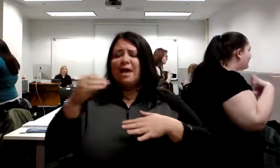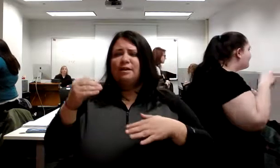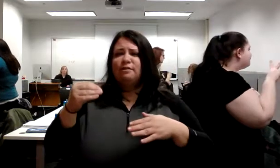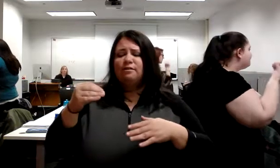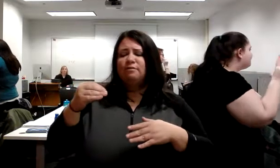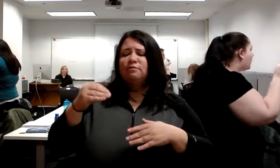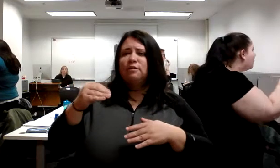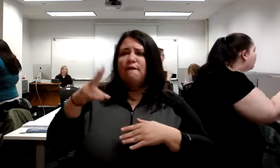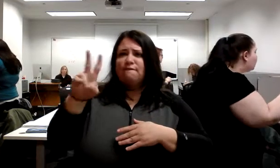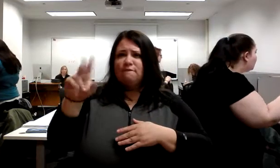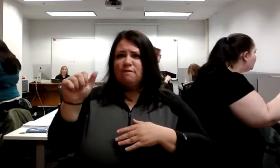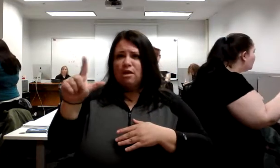looks like what?